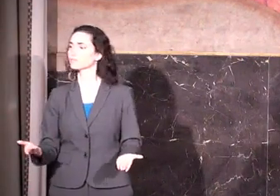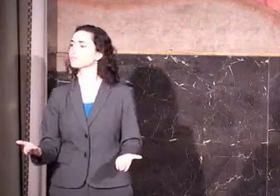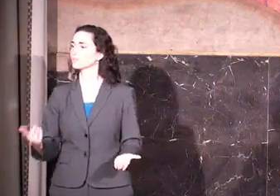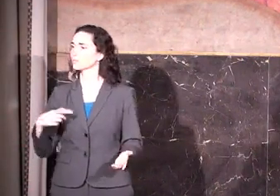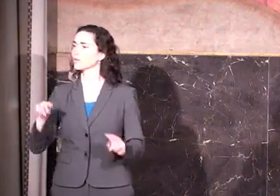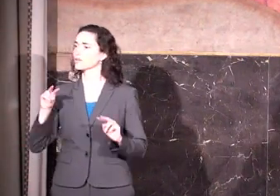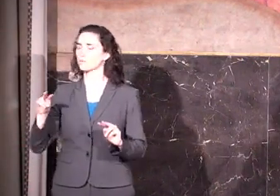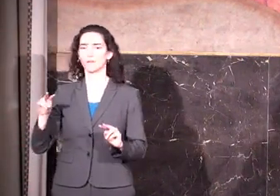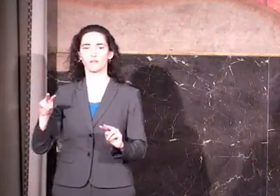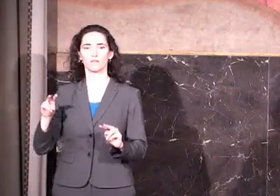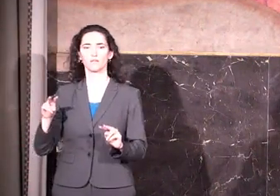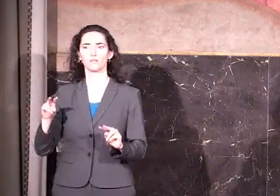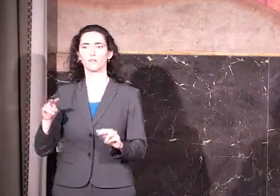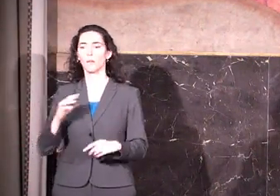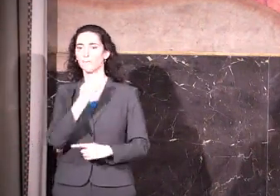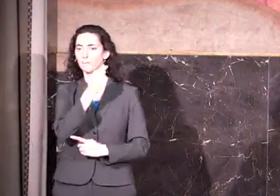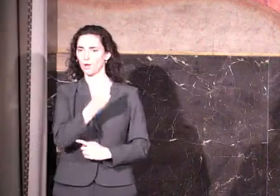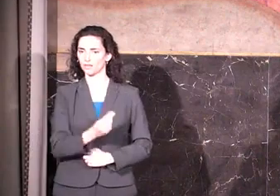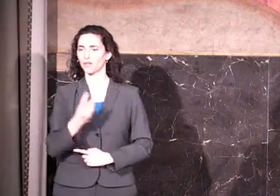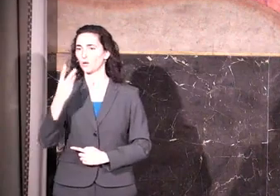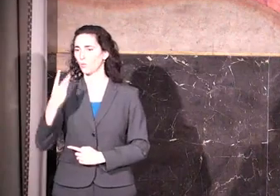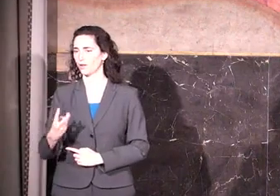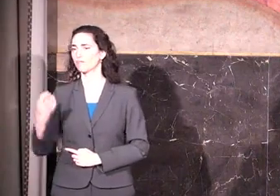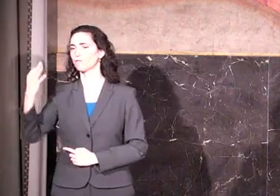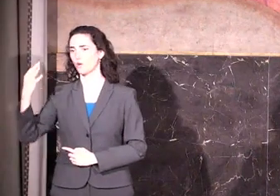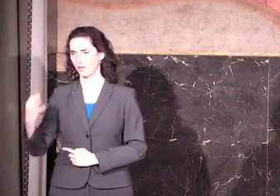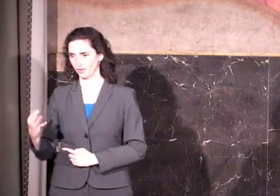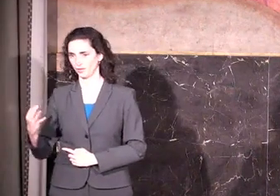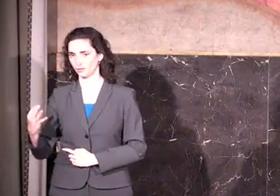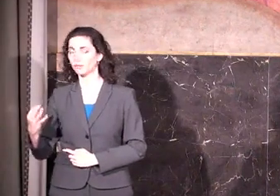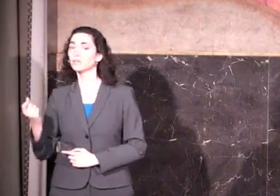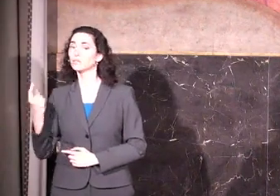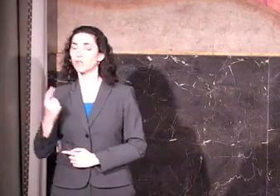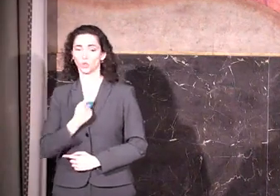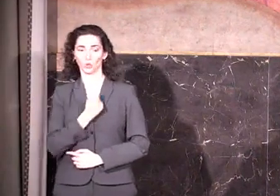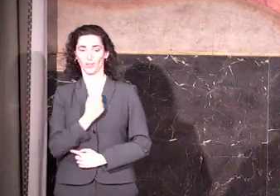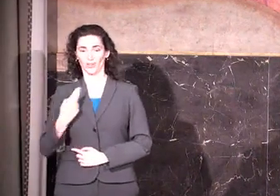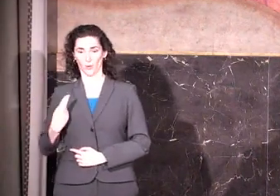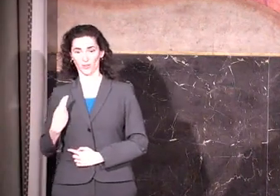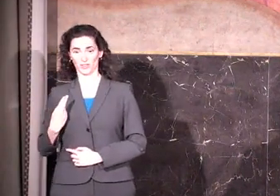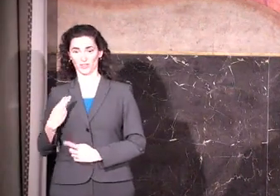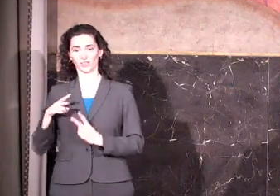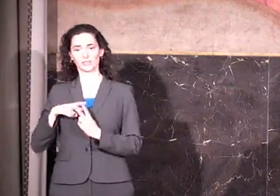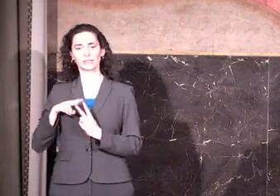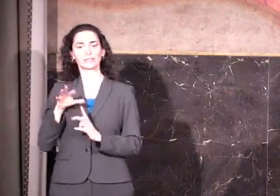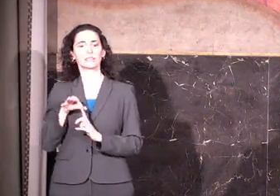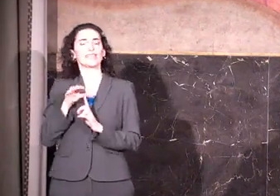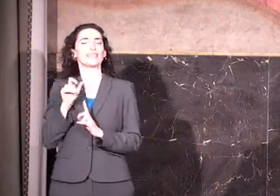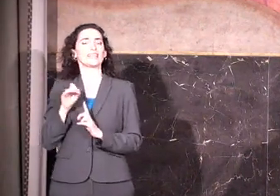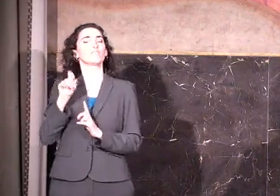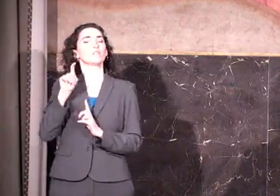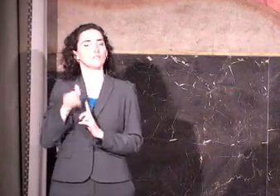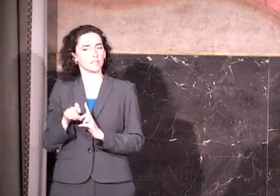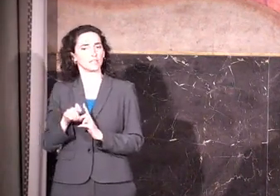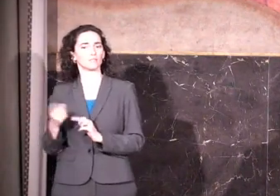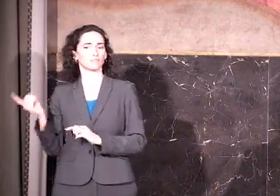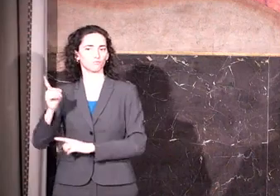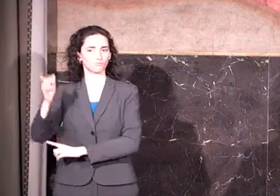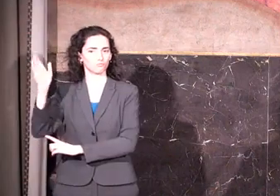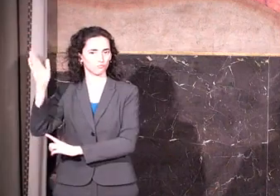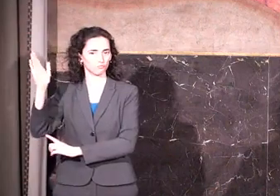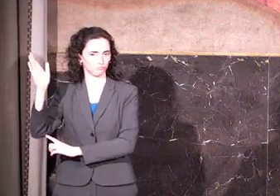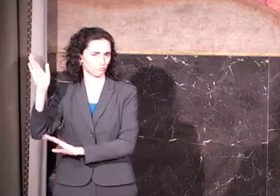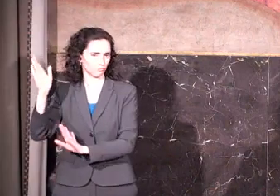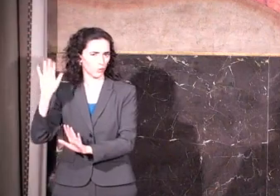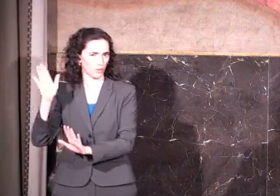that on Mondays, Wednesdays, and Fridays, and Tuesday and Thursday will be exceptions if we do them. We certainly